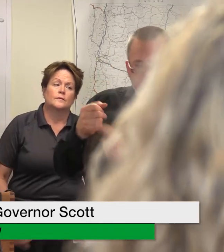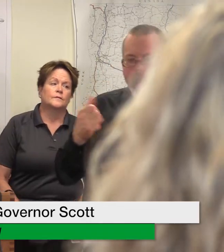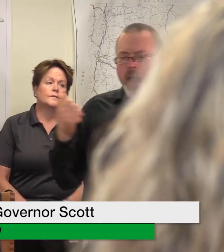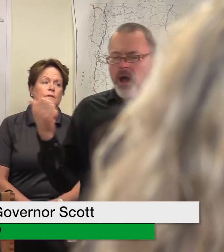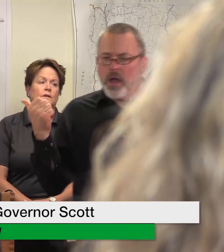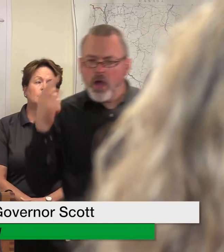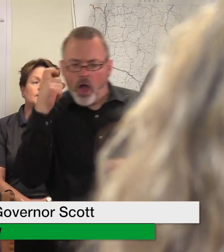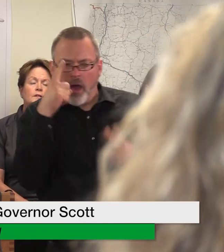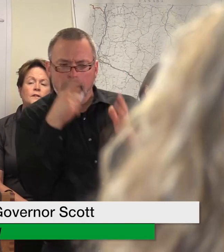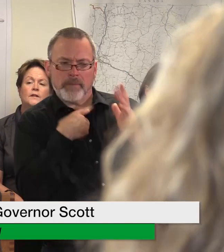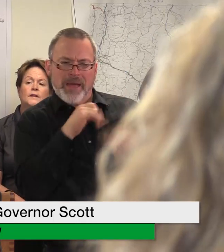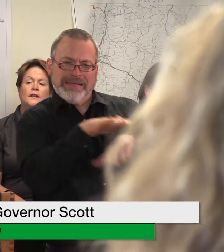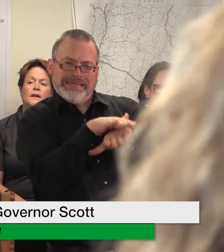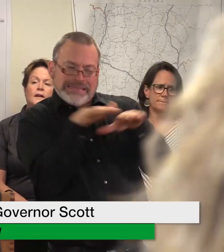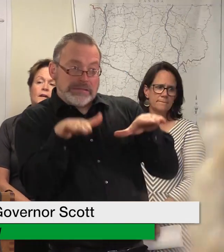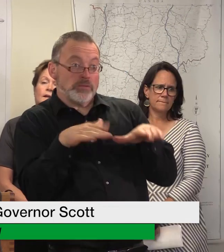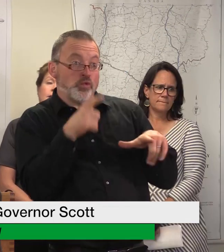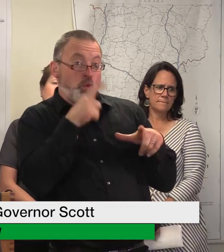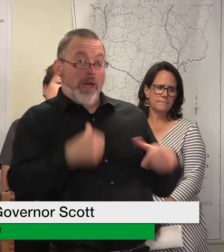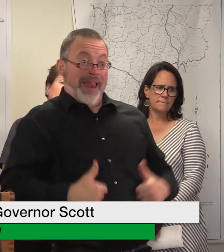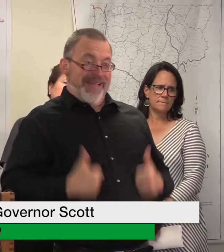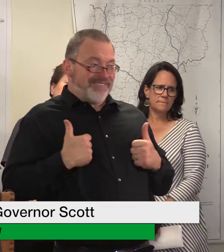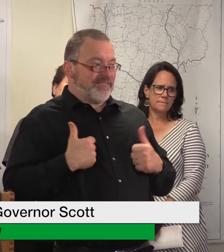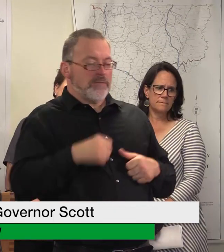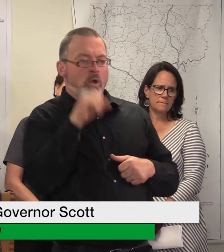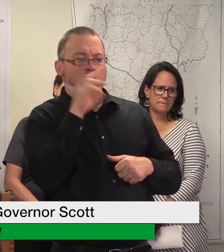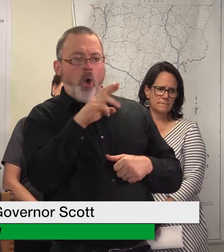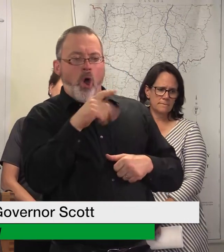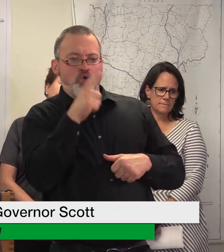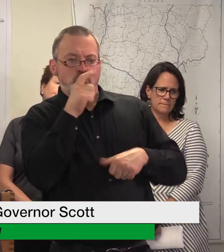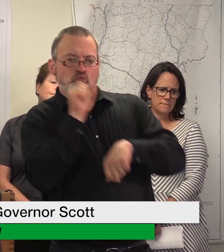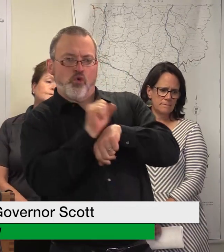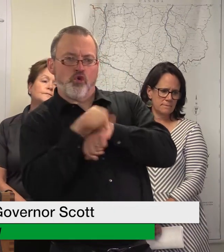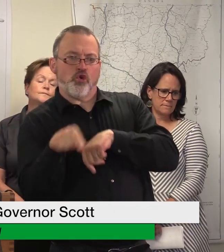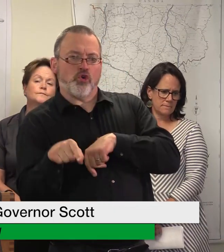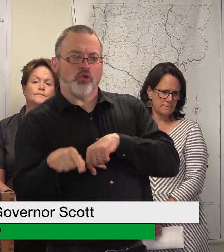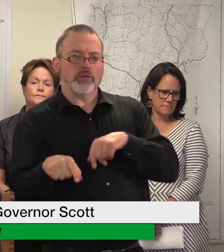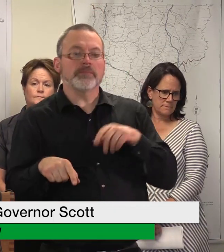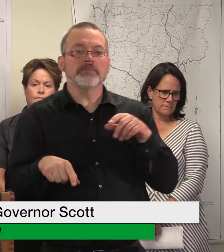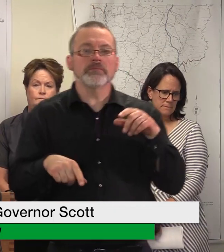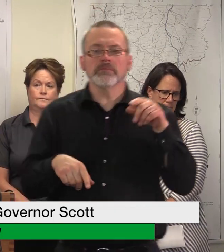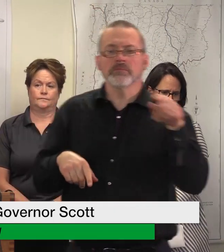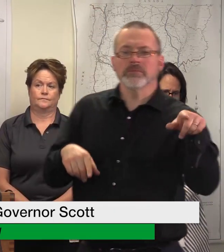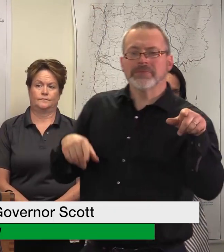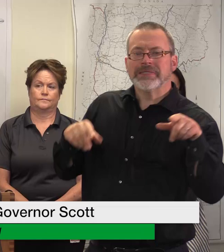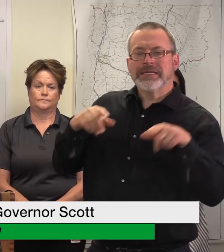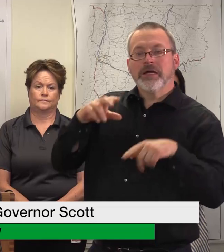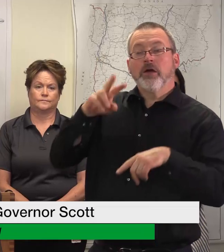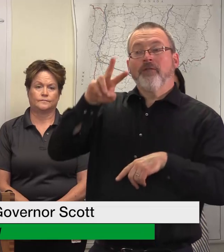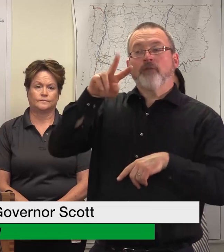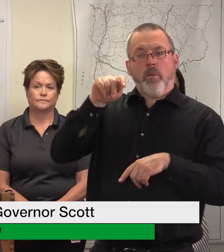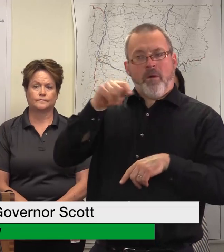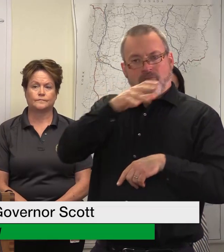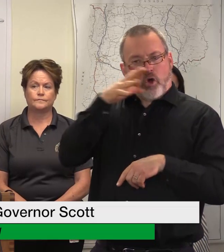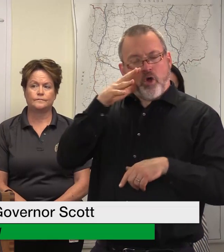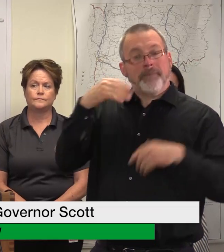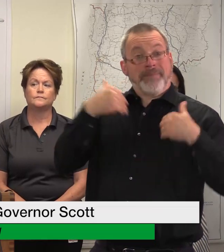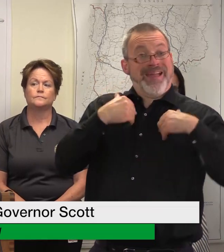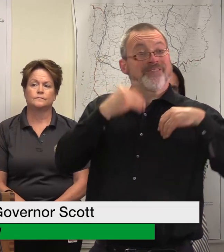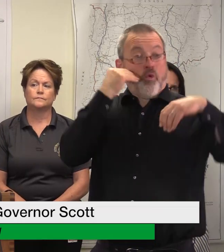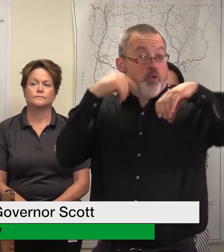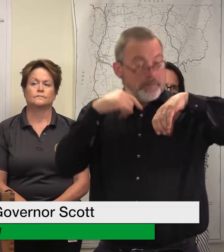other homes? Well, I know a lot of Vermont farms have housing that are on the farms where hired